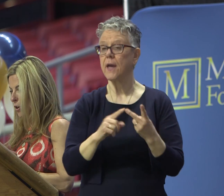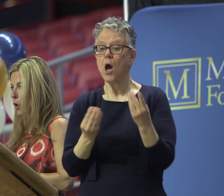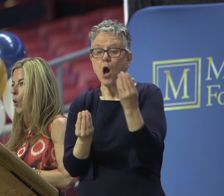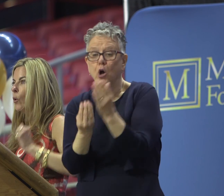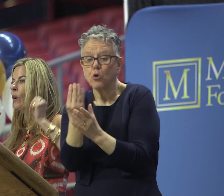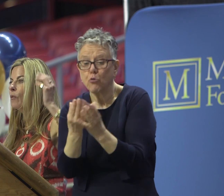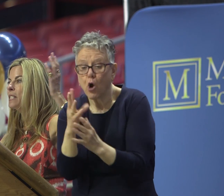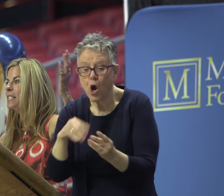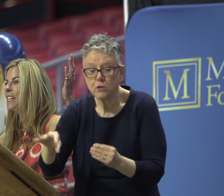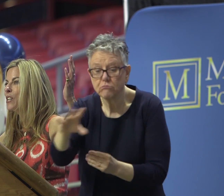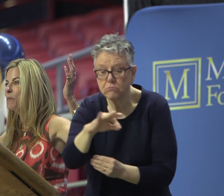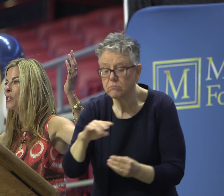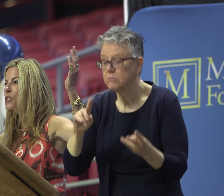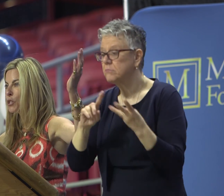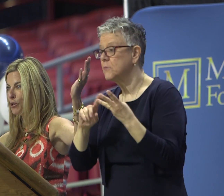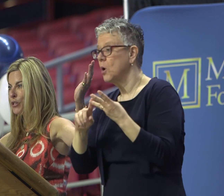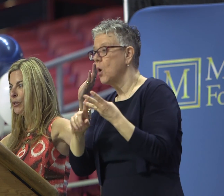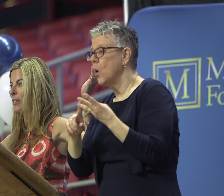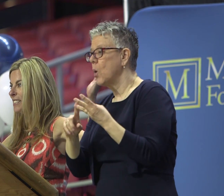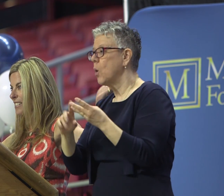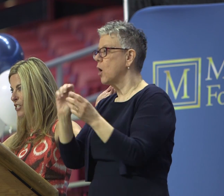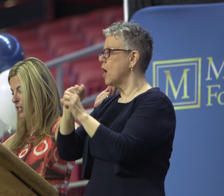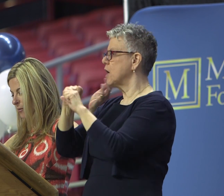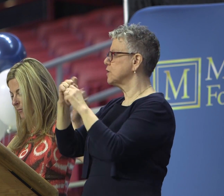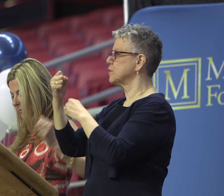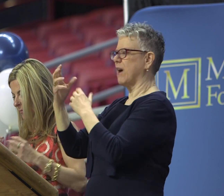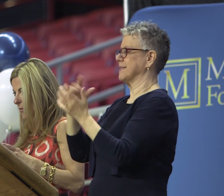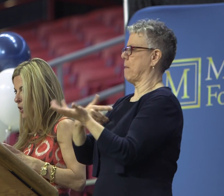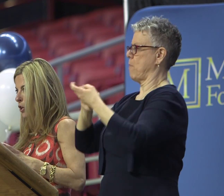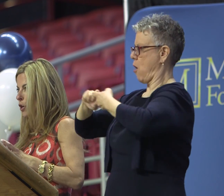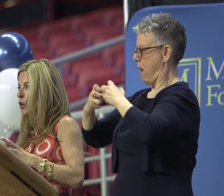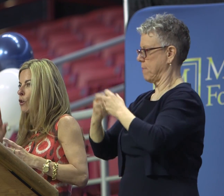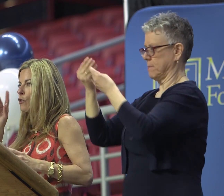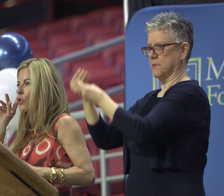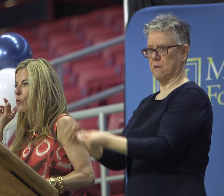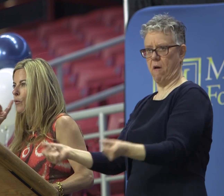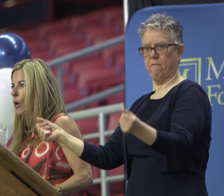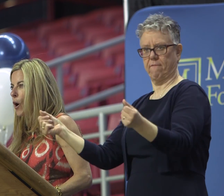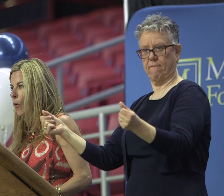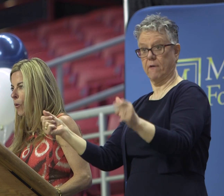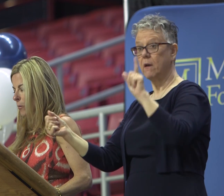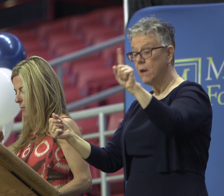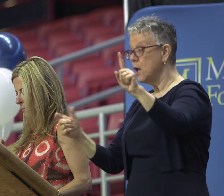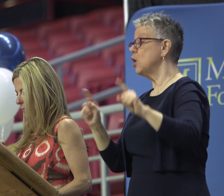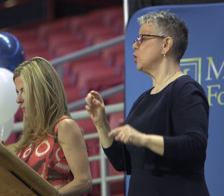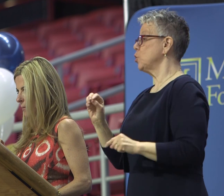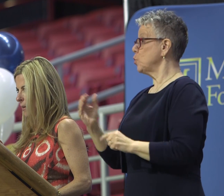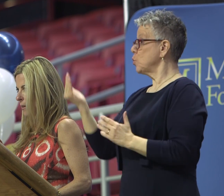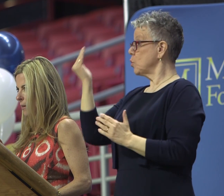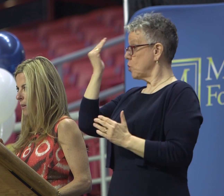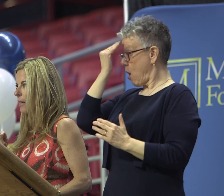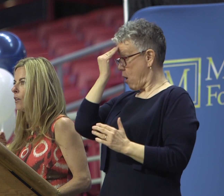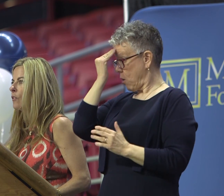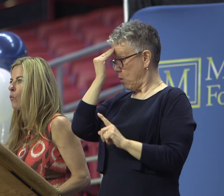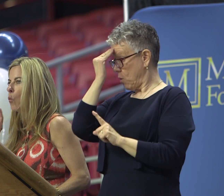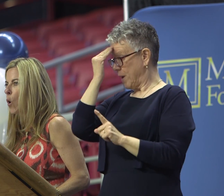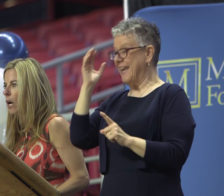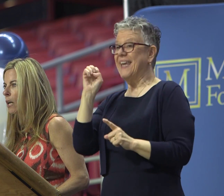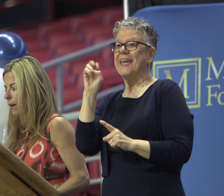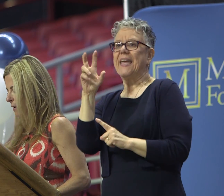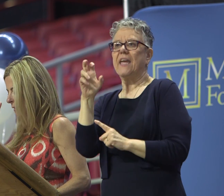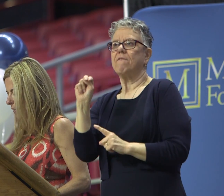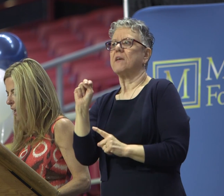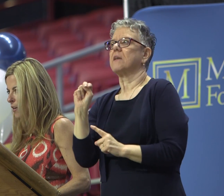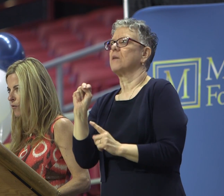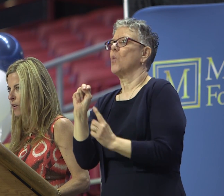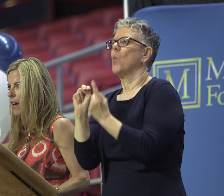patch, or a redeemed social condition. To know even